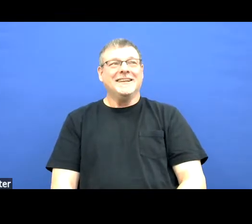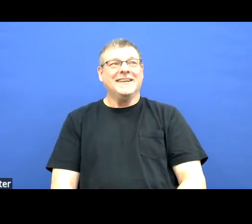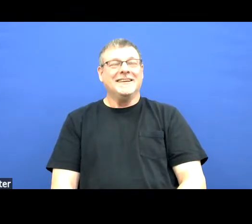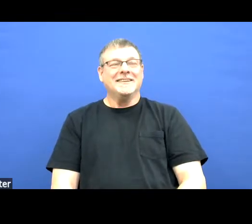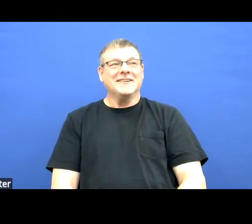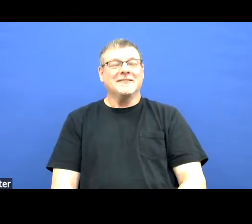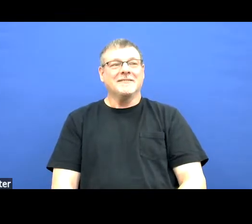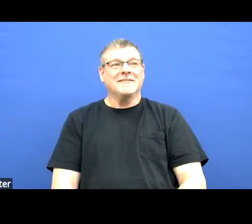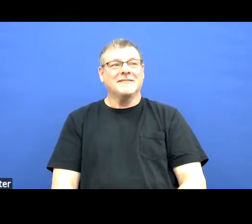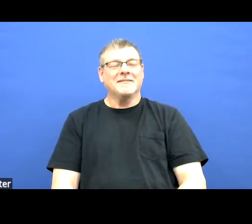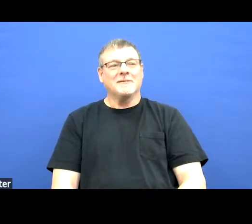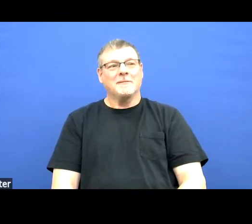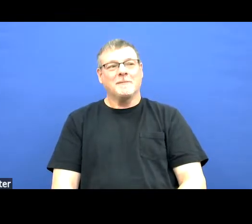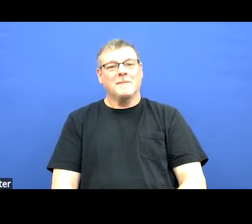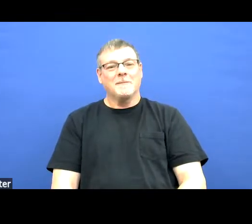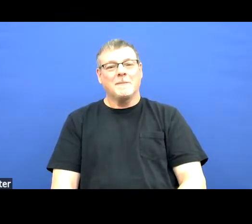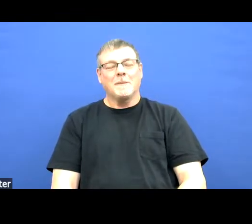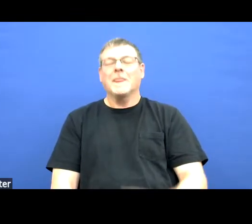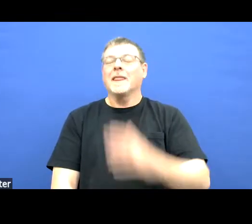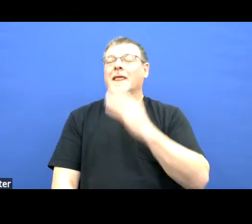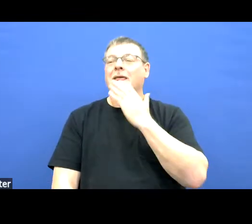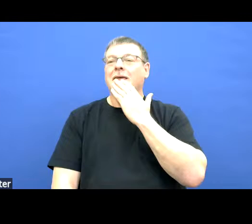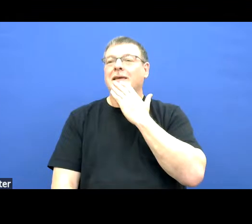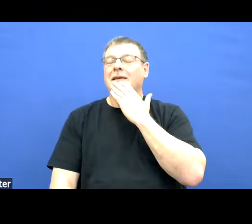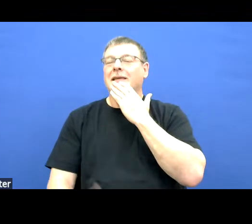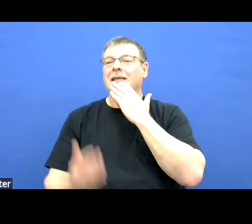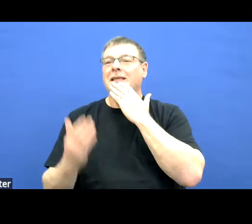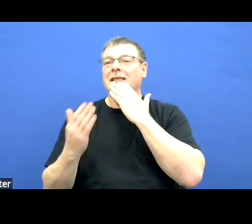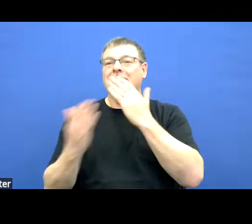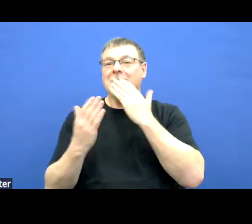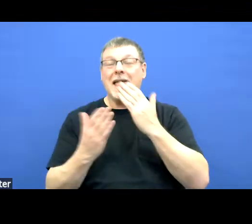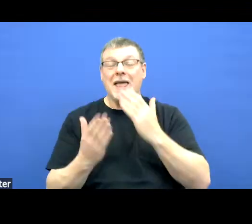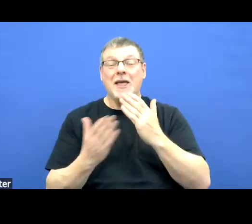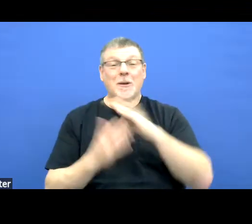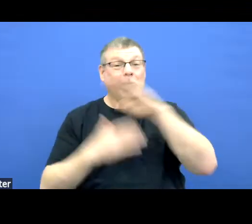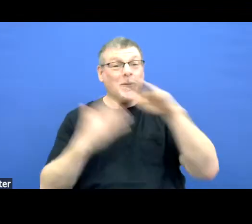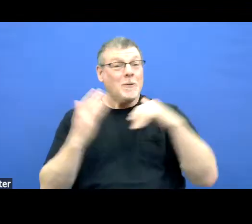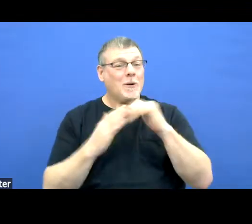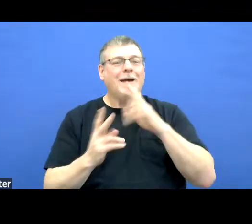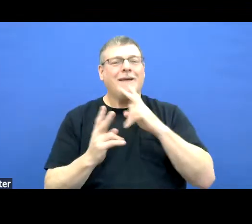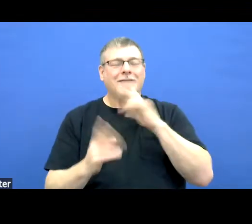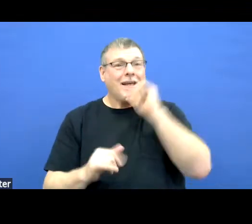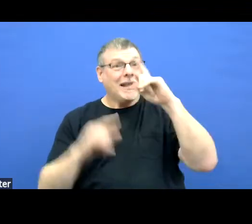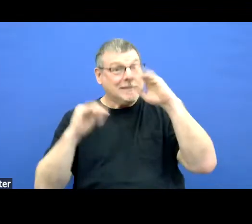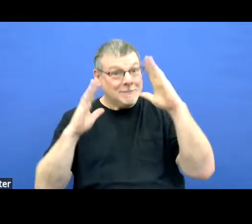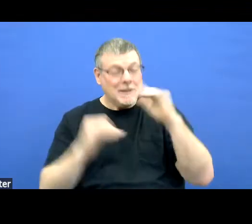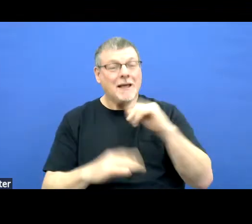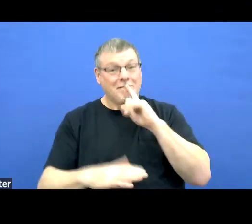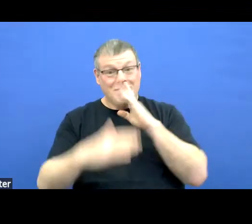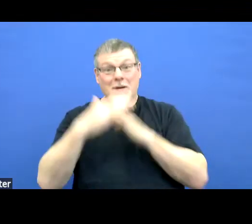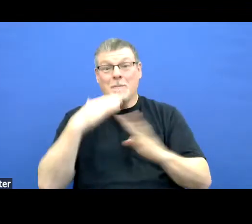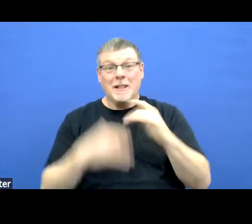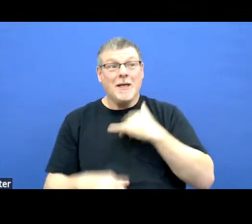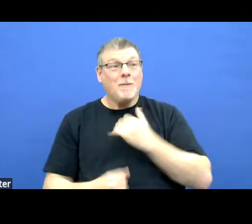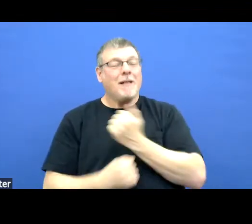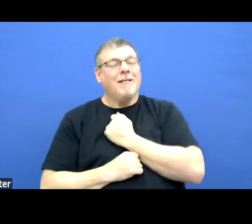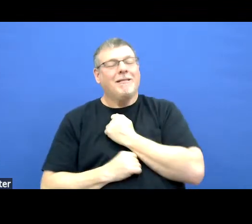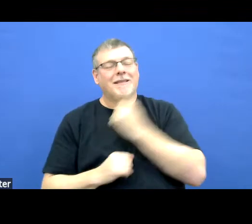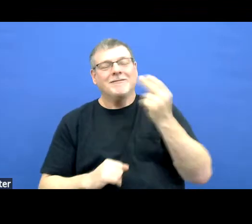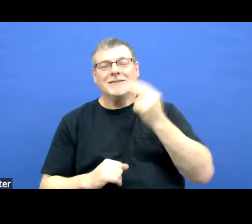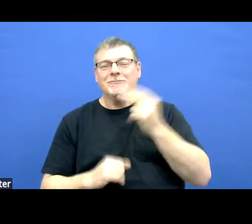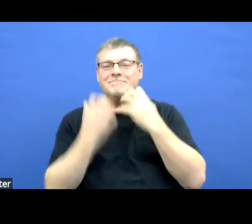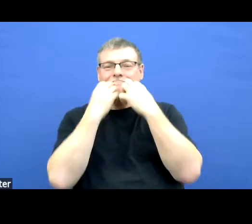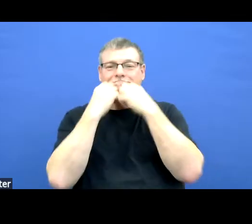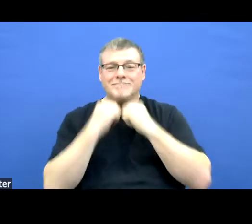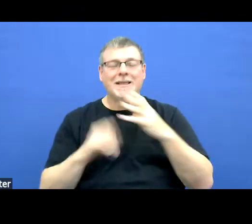more. Thank you all. This is a very unexpected, but yet very meaningful and humbling award to receive. We love Henrietta so much, and we've